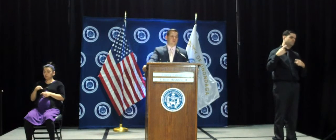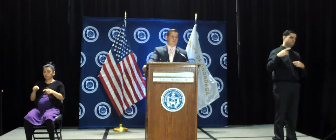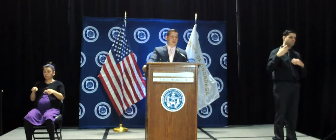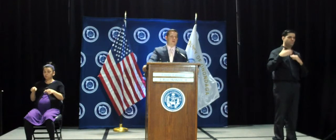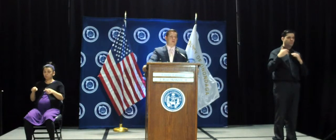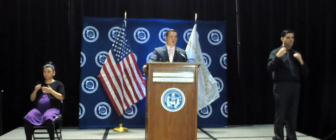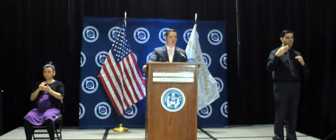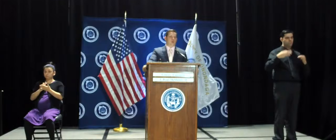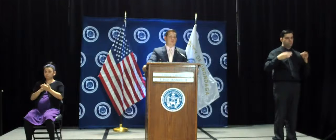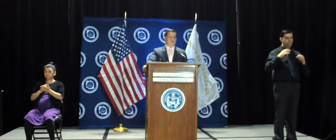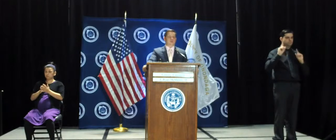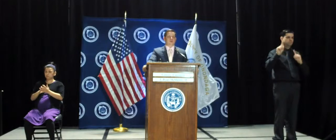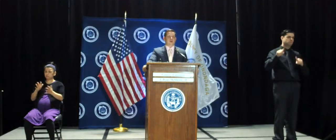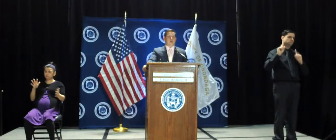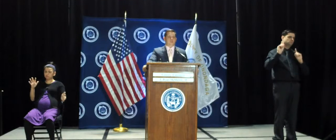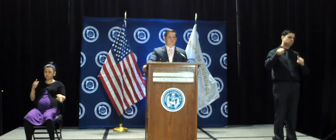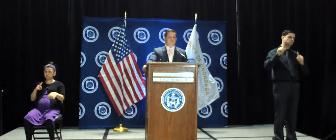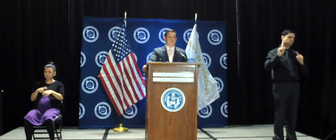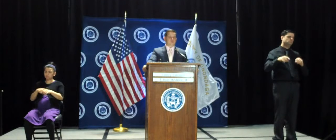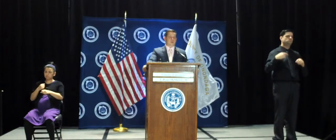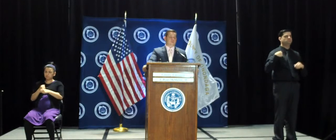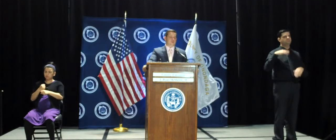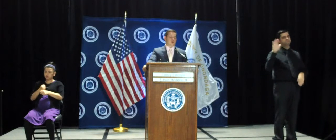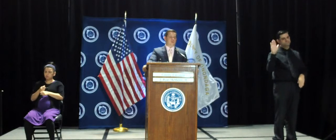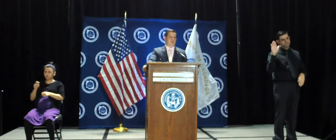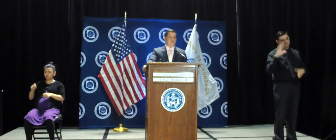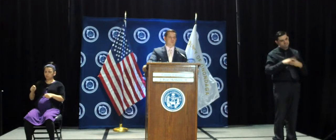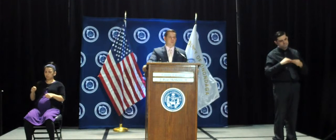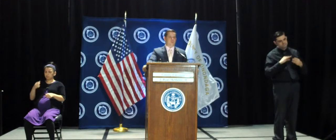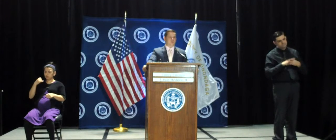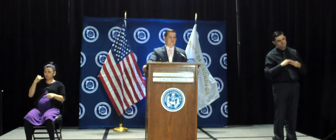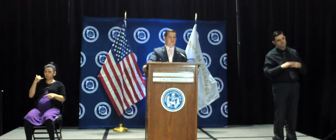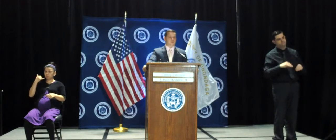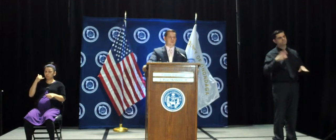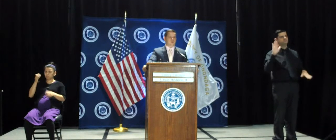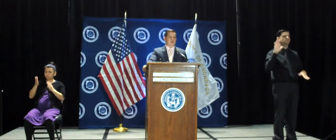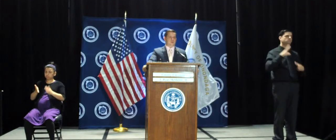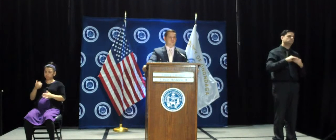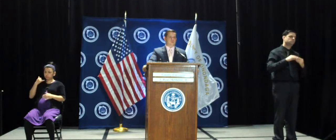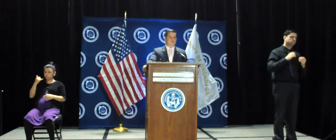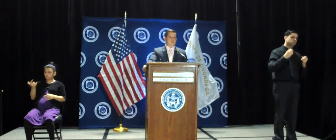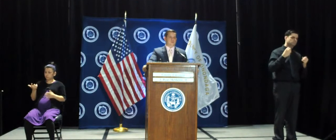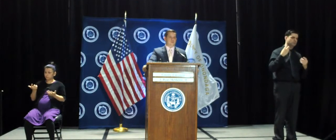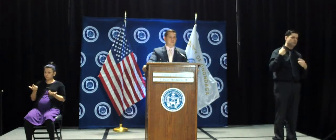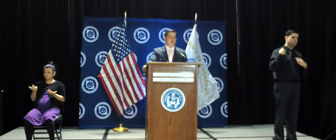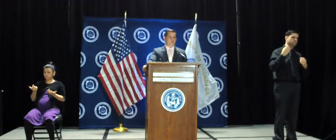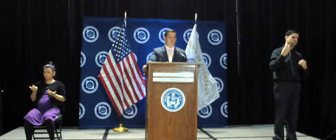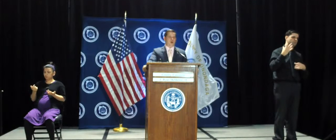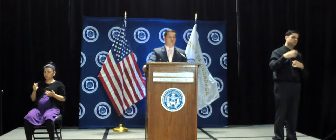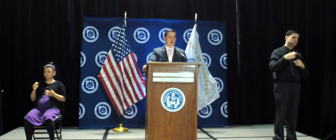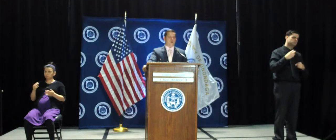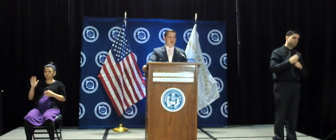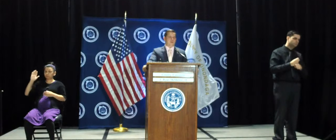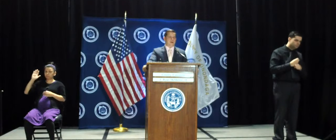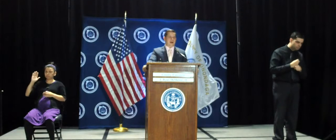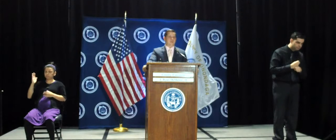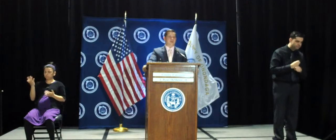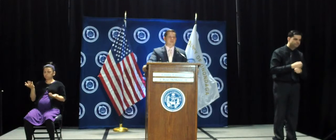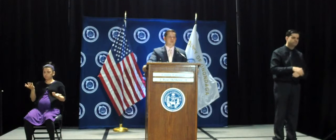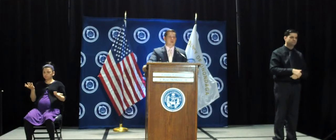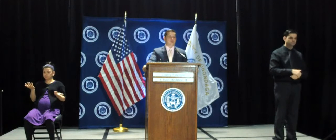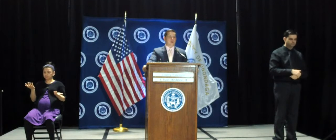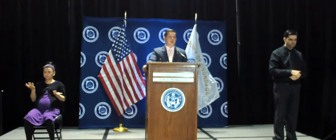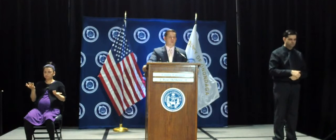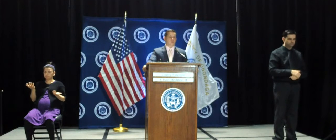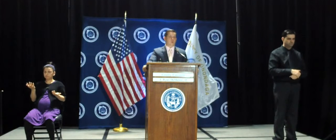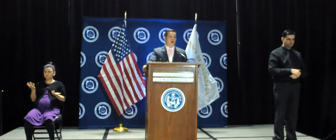testimony given by their lawyers, and this has been talked about very publicly. So there's a very broad record on my comments